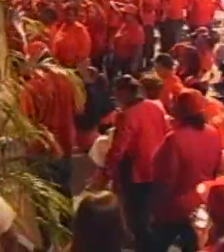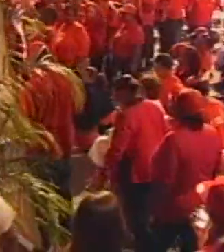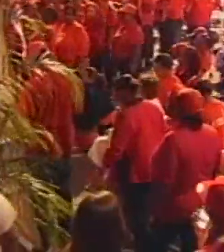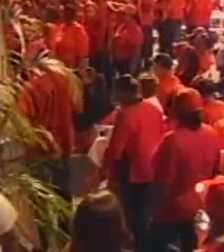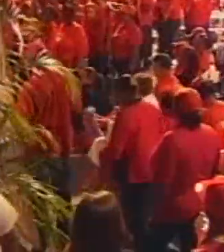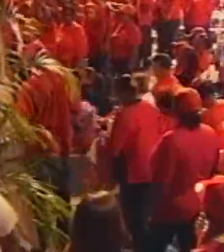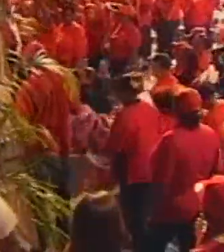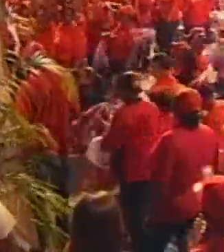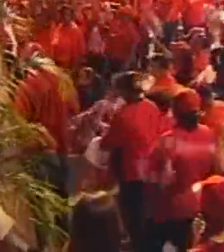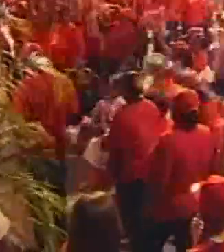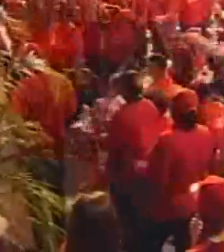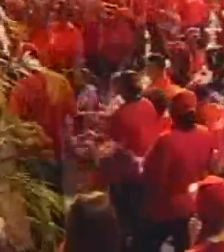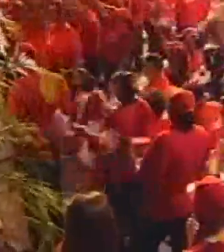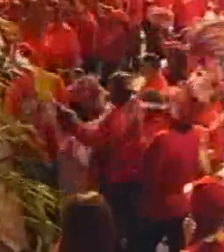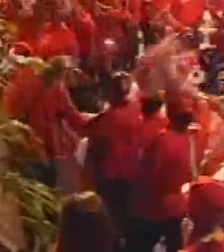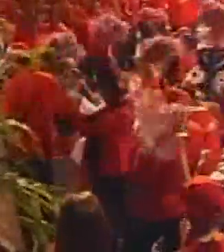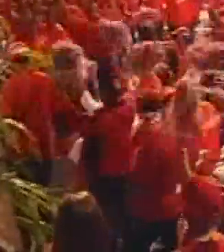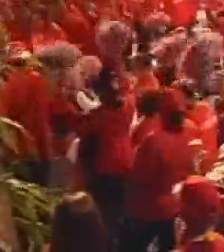nothing.